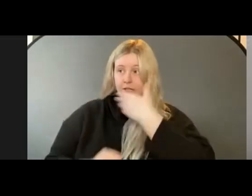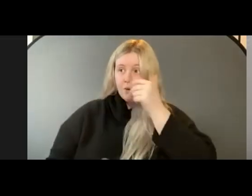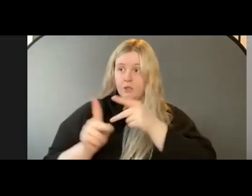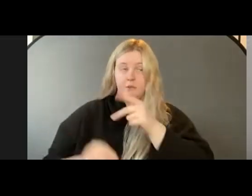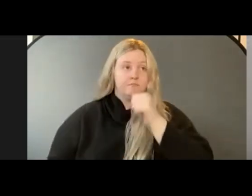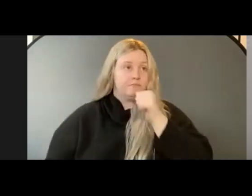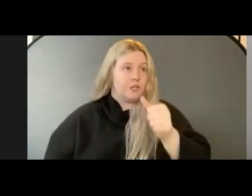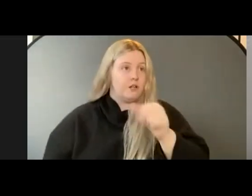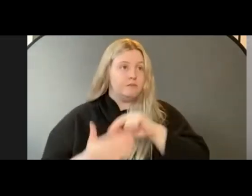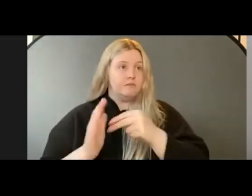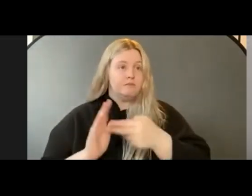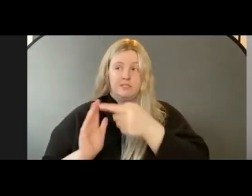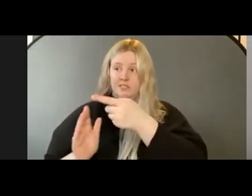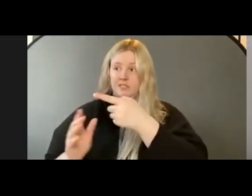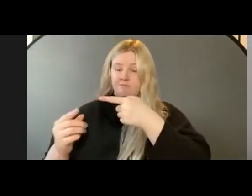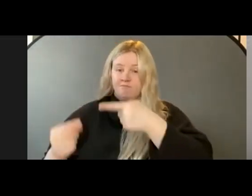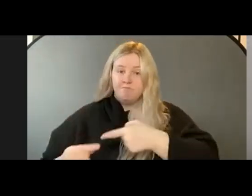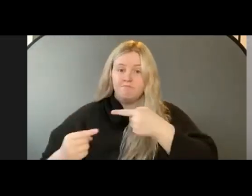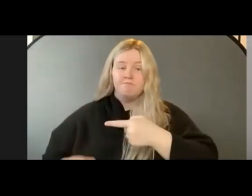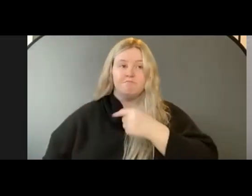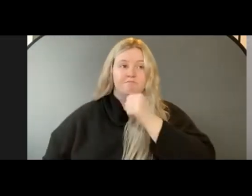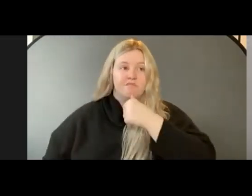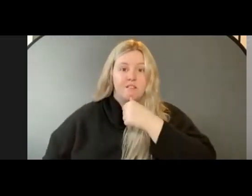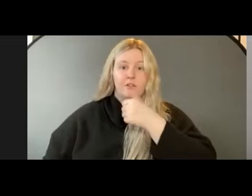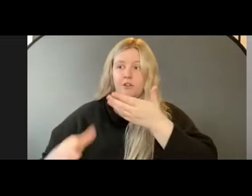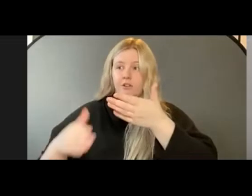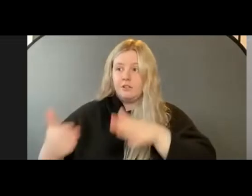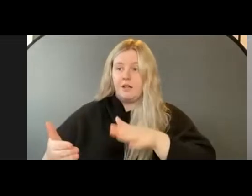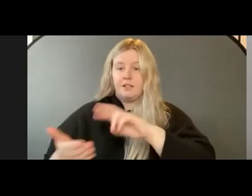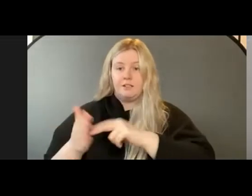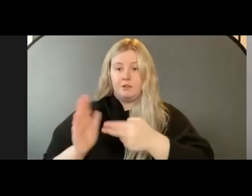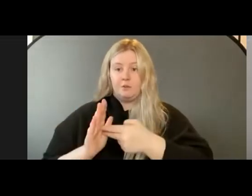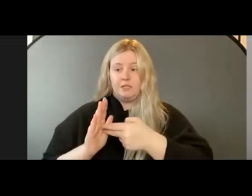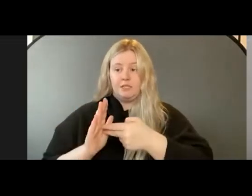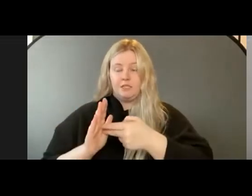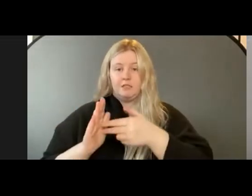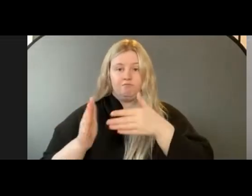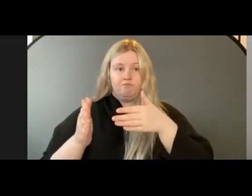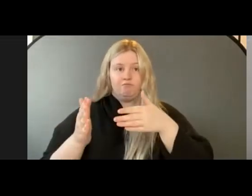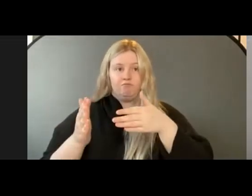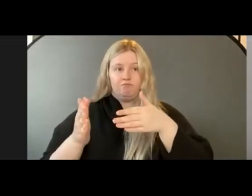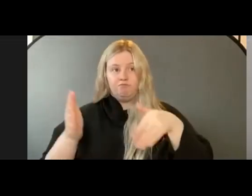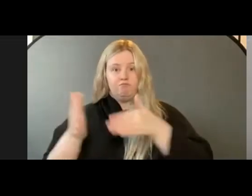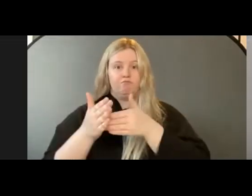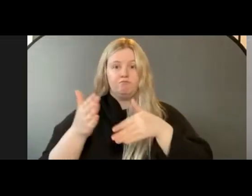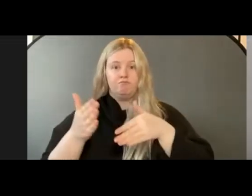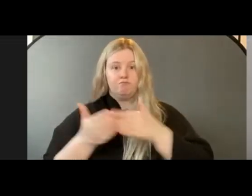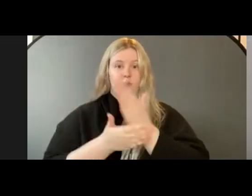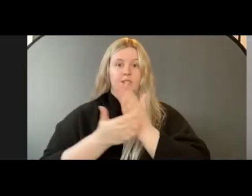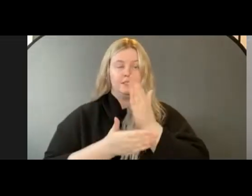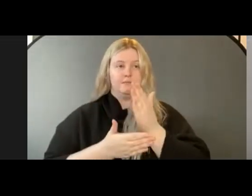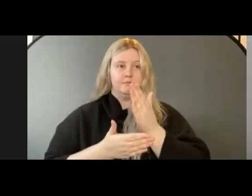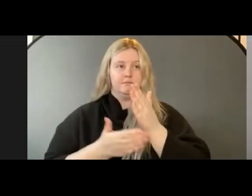resulting in unnecessary suffering and deaths, clear human rights violations. Finally, as we have social upheaval and the rise